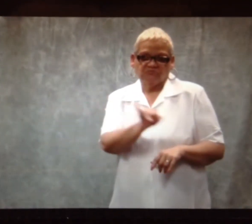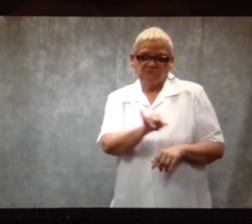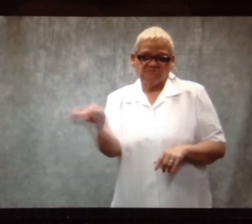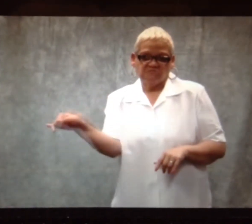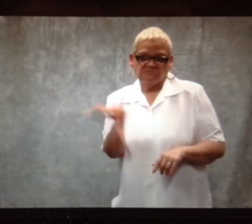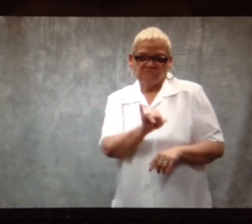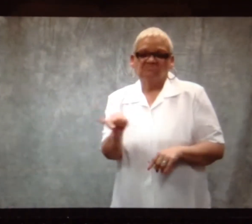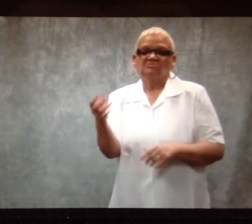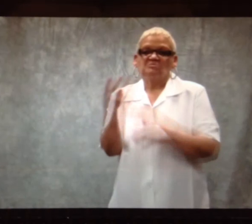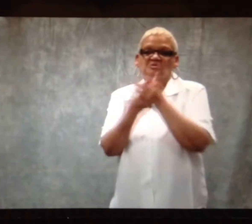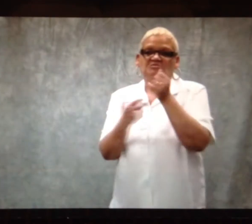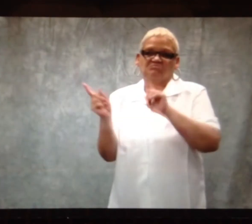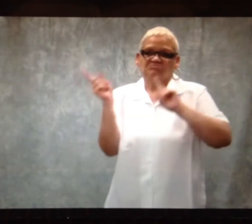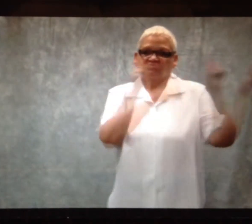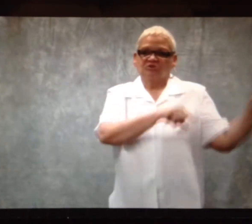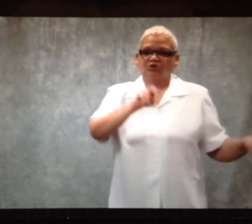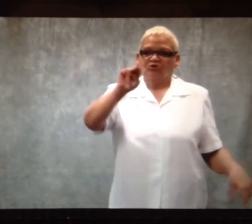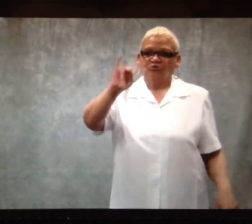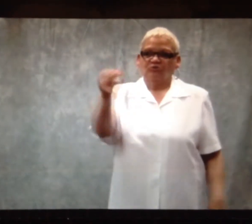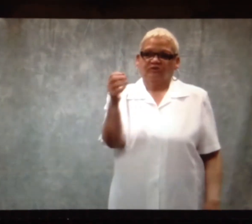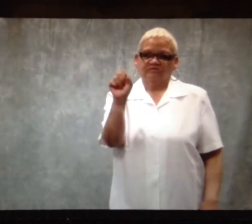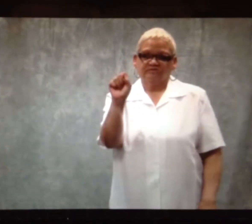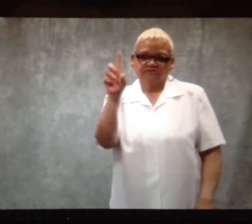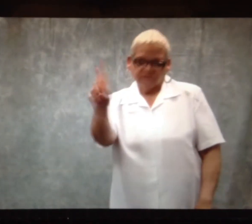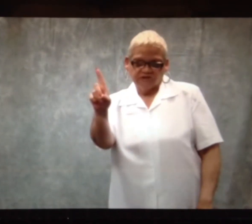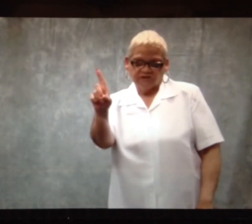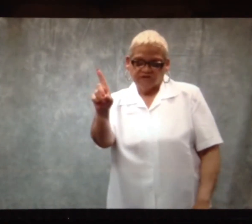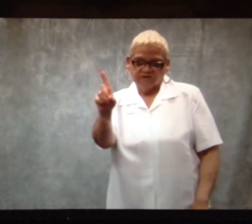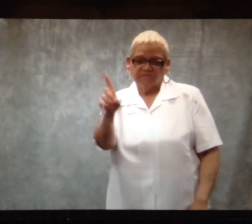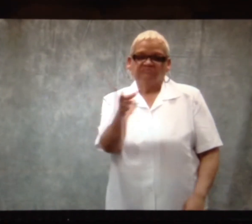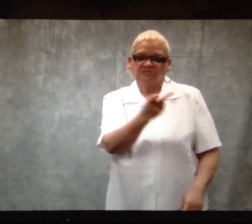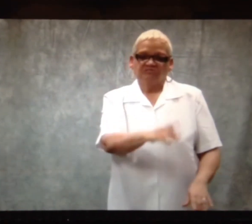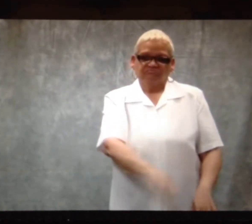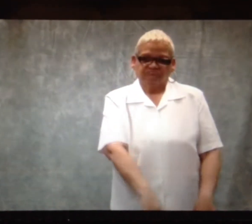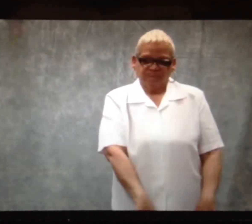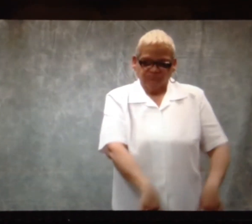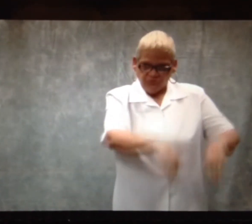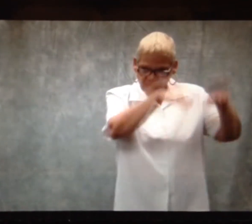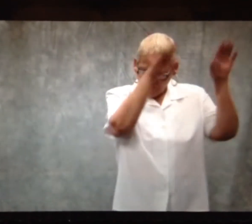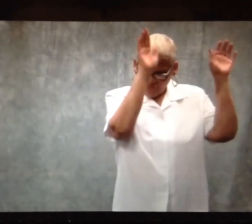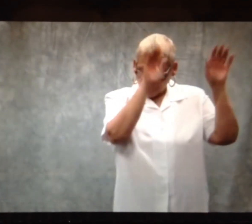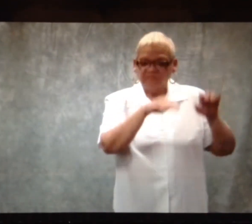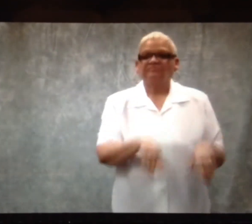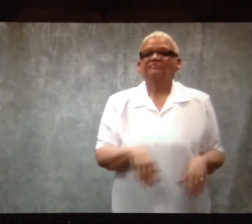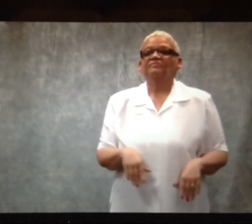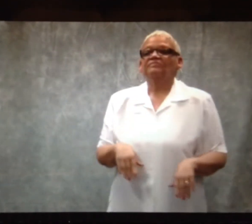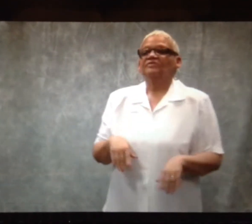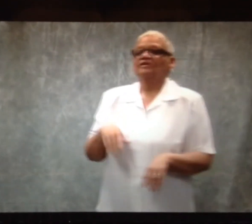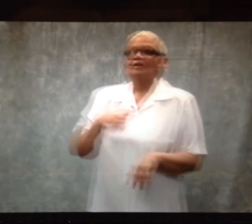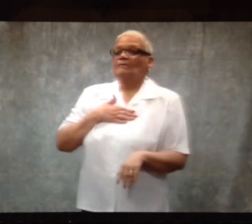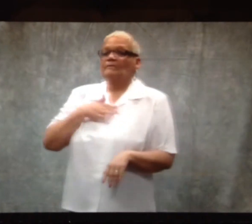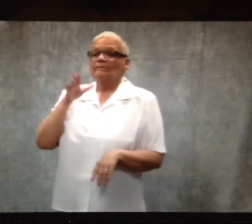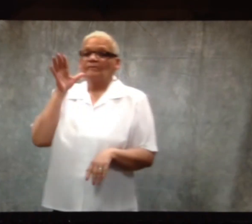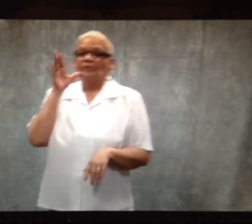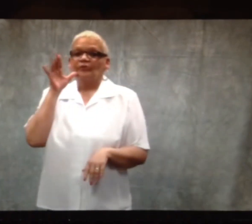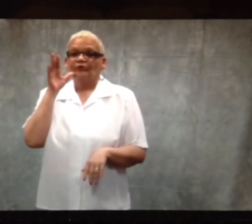my father, he was born deaf, and his only sister, she was born deaf as well. They both